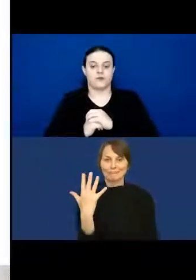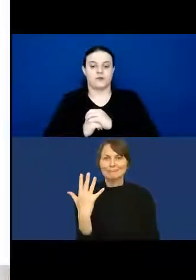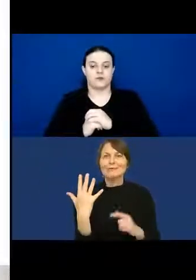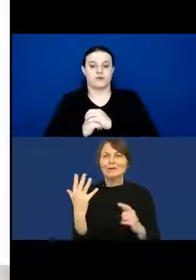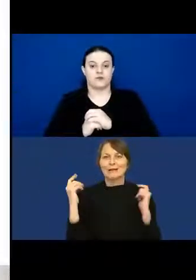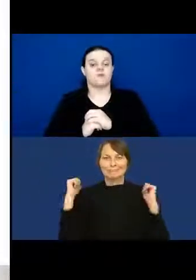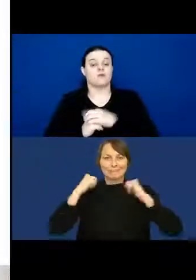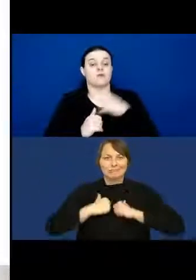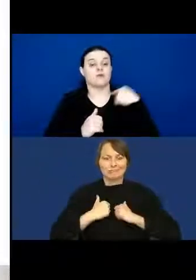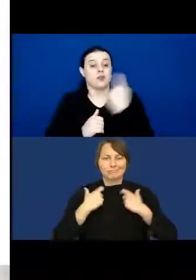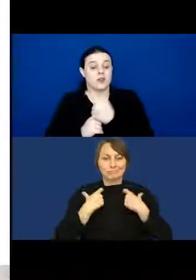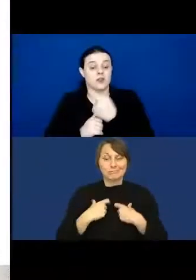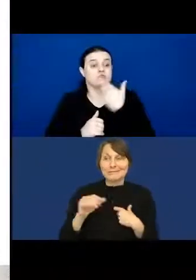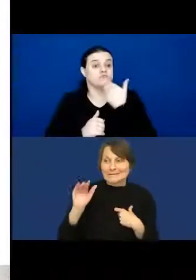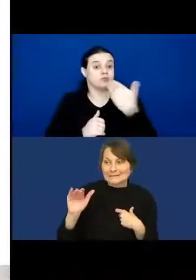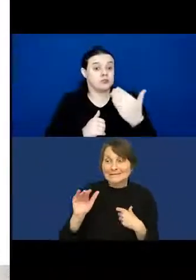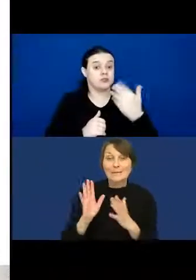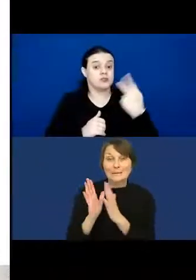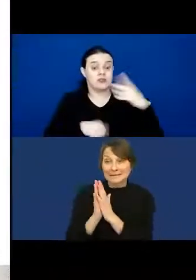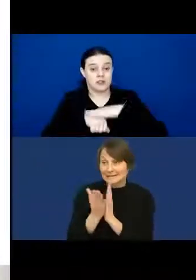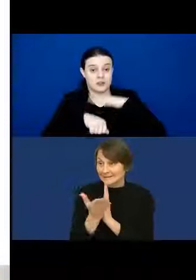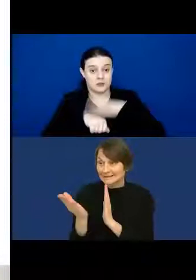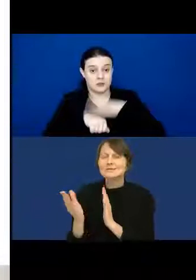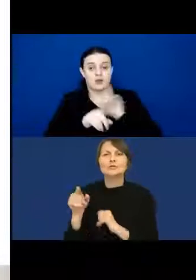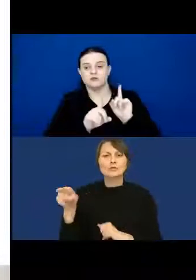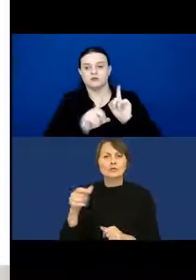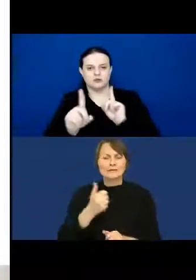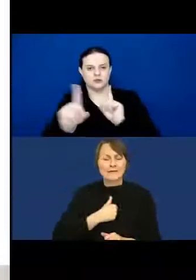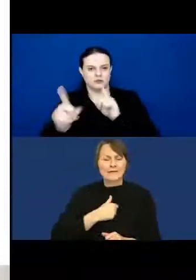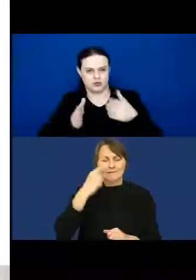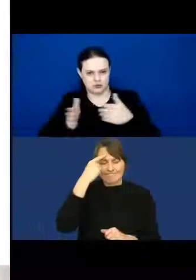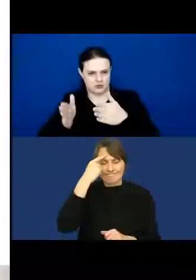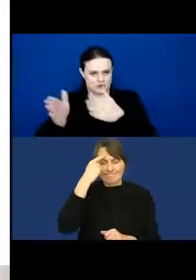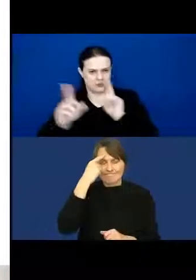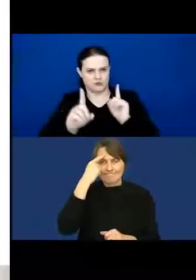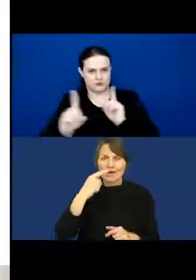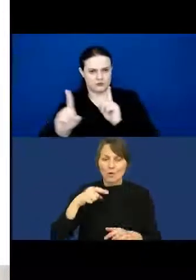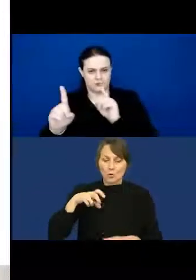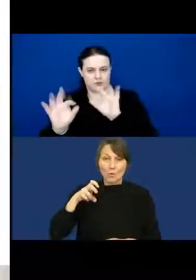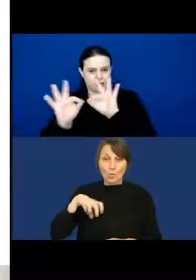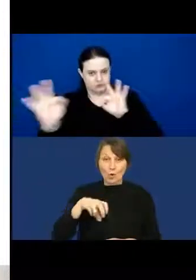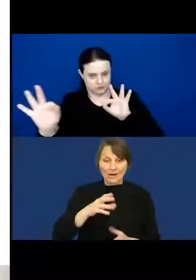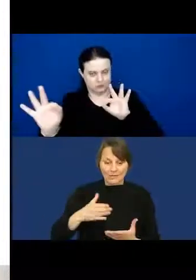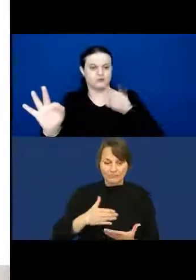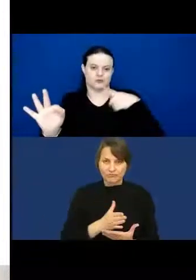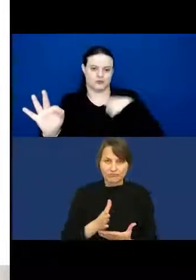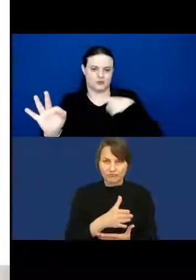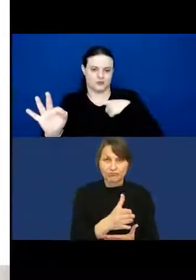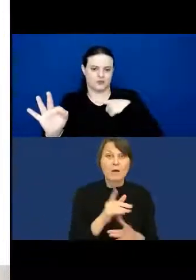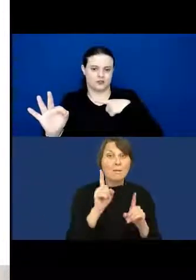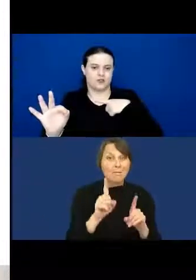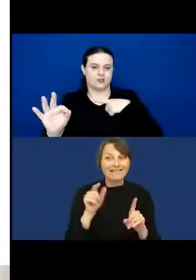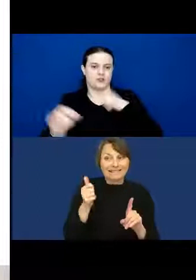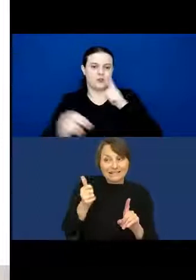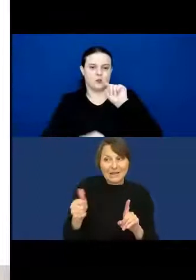They were asked to complete a walking route and keep a distance of